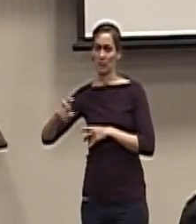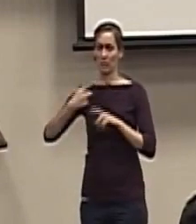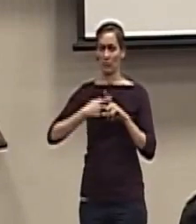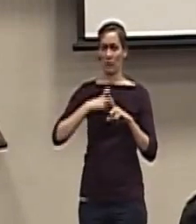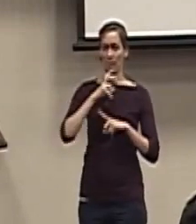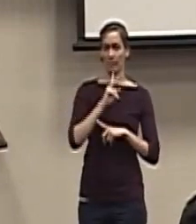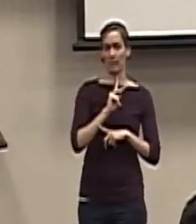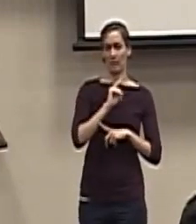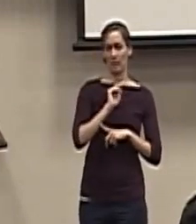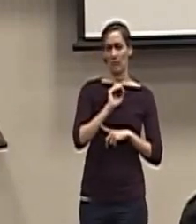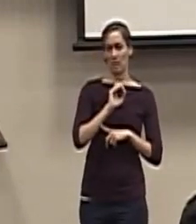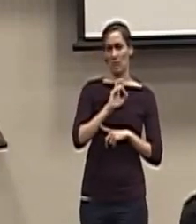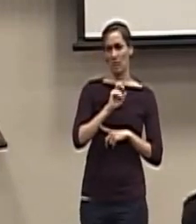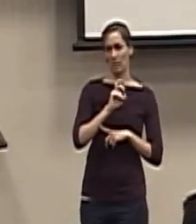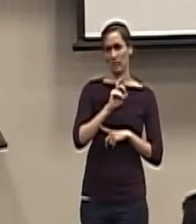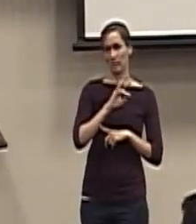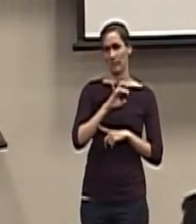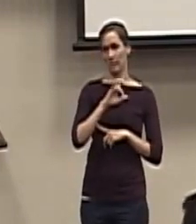Oklahoma.